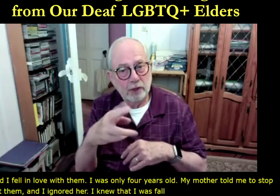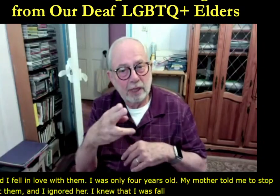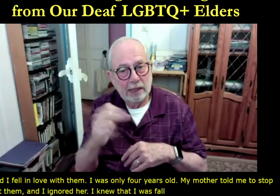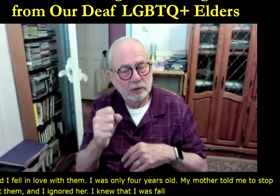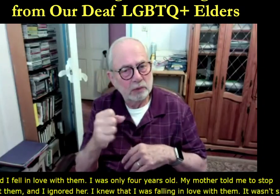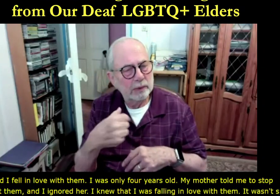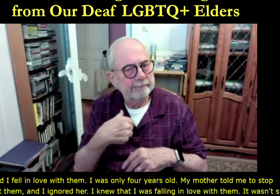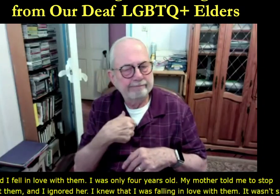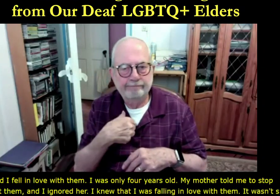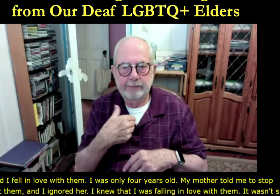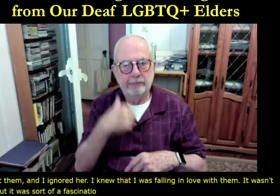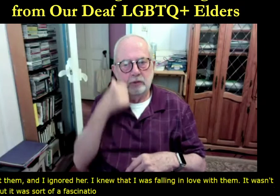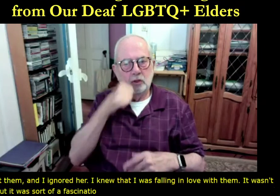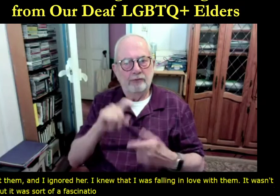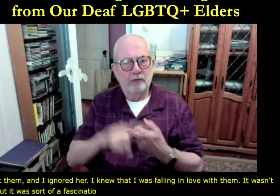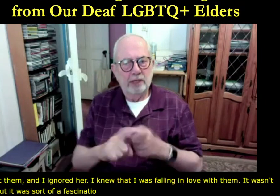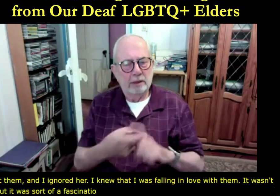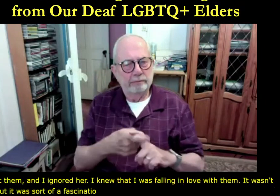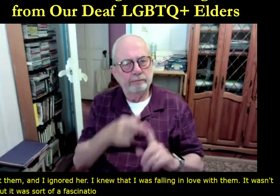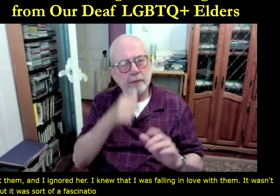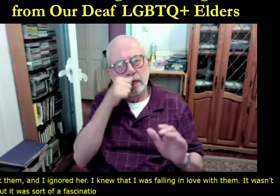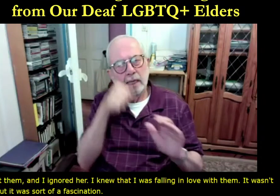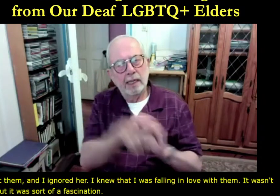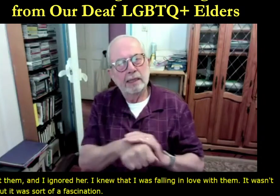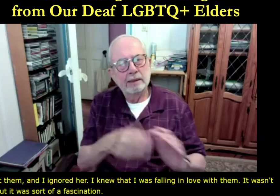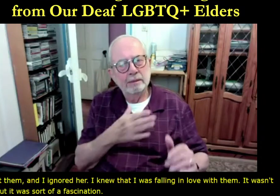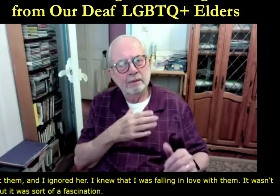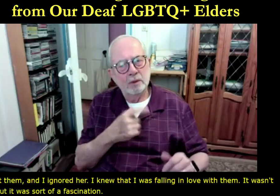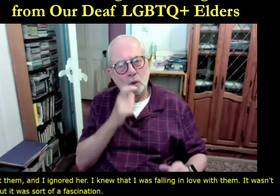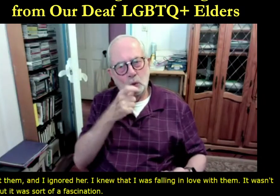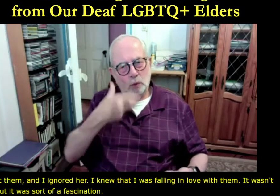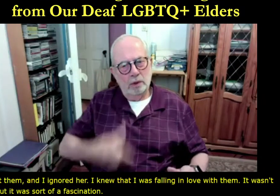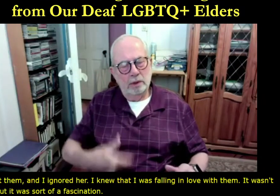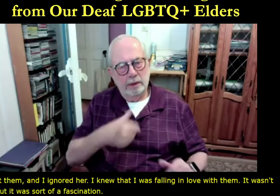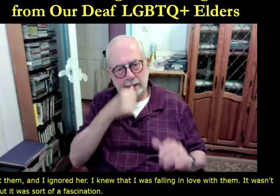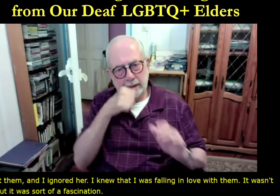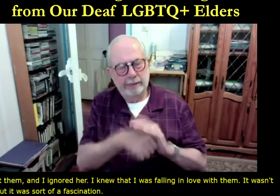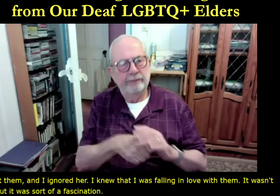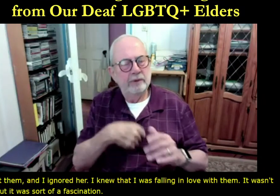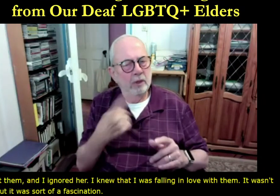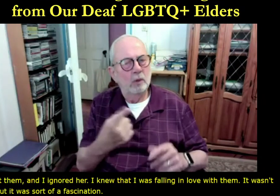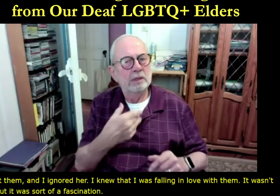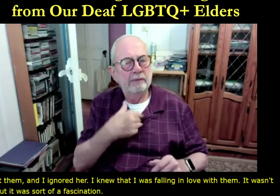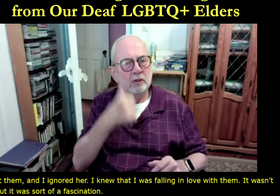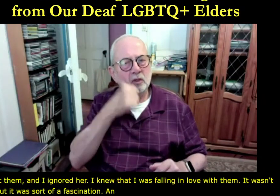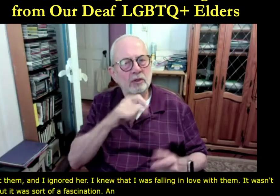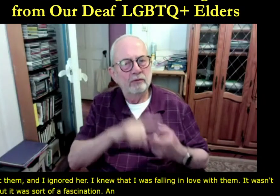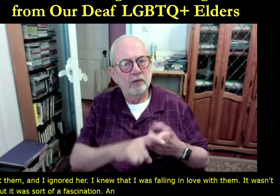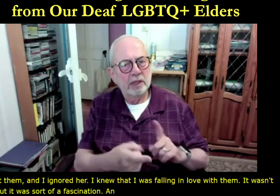into the theater and you know i had to hide who i was so i had a girlfriend